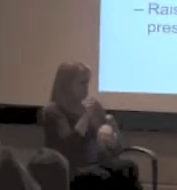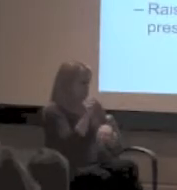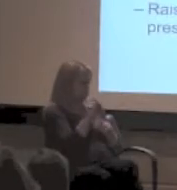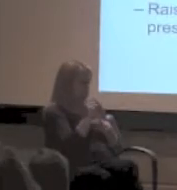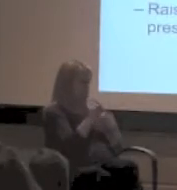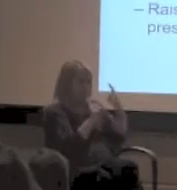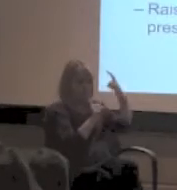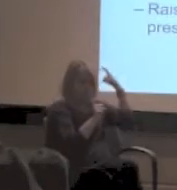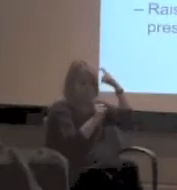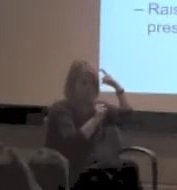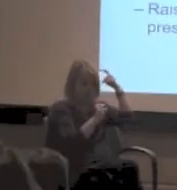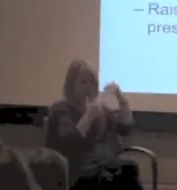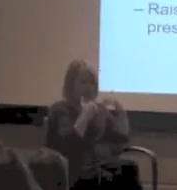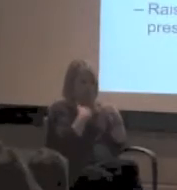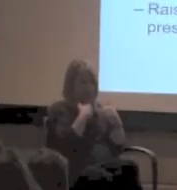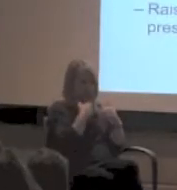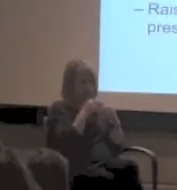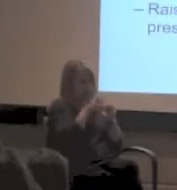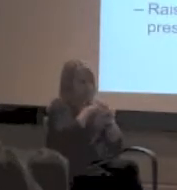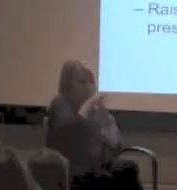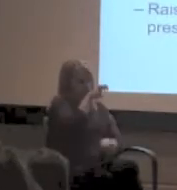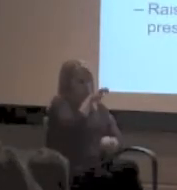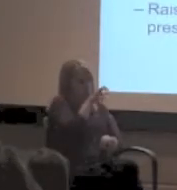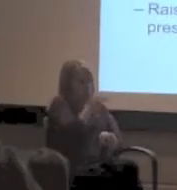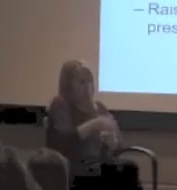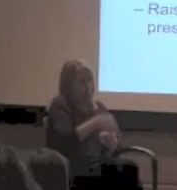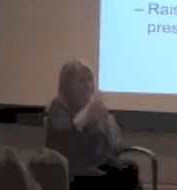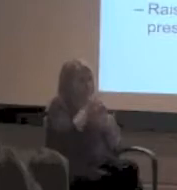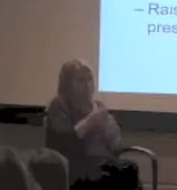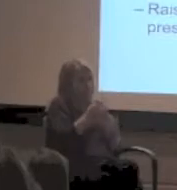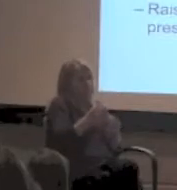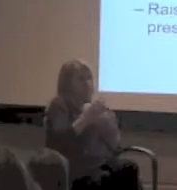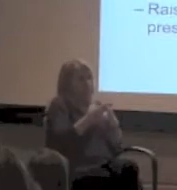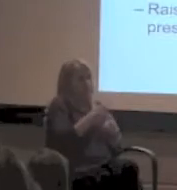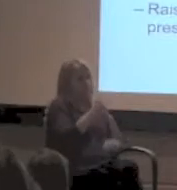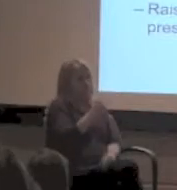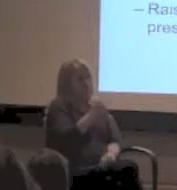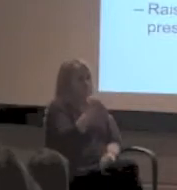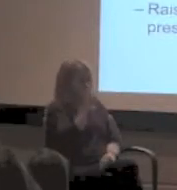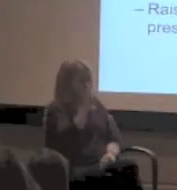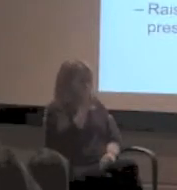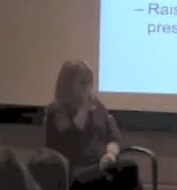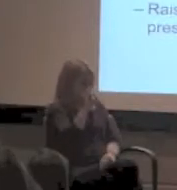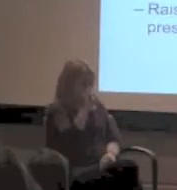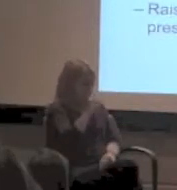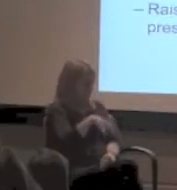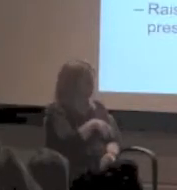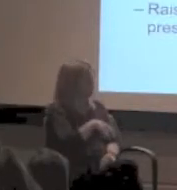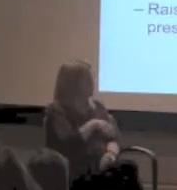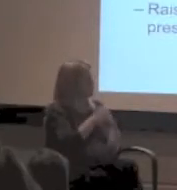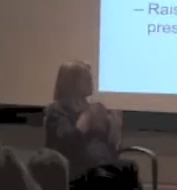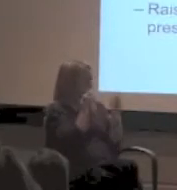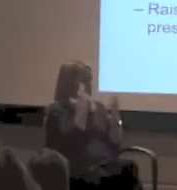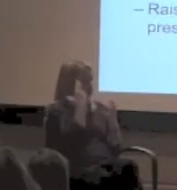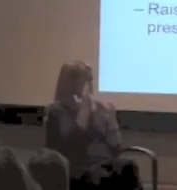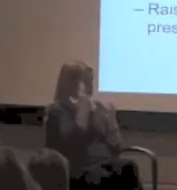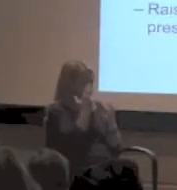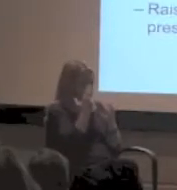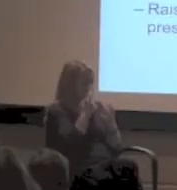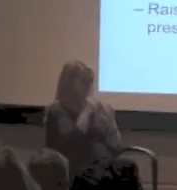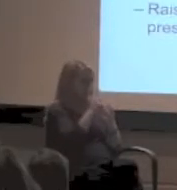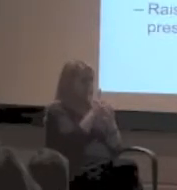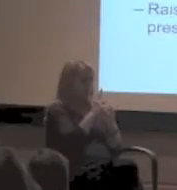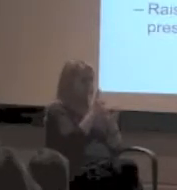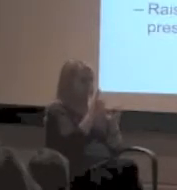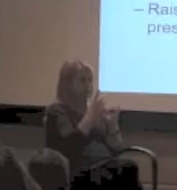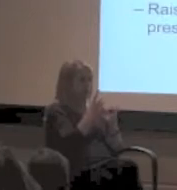is bathed in spinal fluid, and I'll use the term CSF, cerebrospinal fluid. And there's many reasons for this. It's a buffer